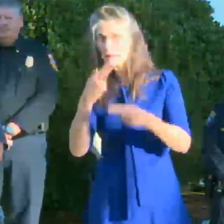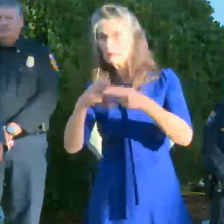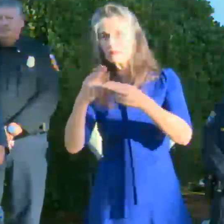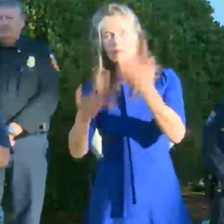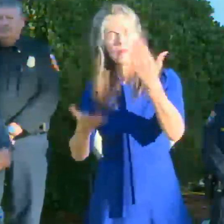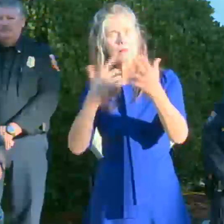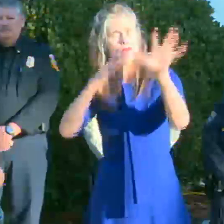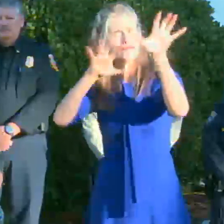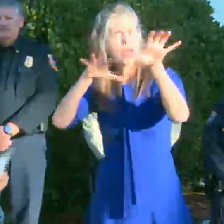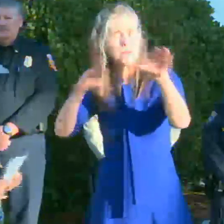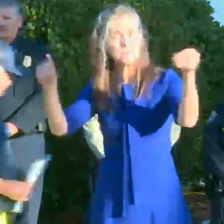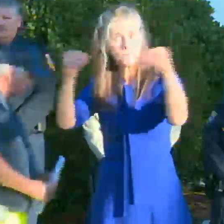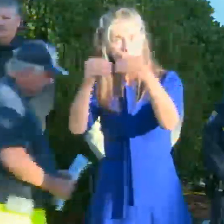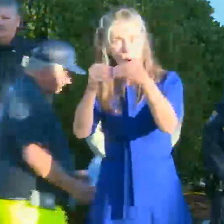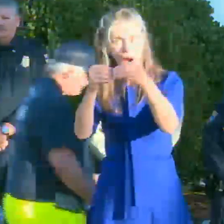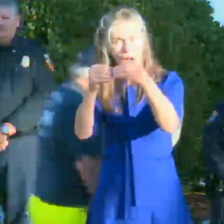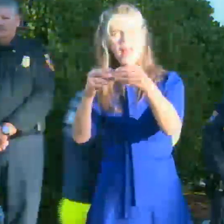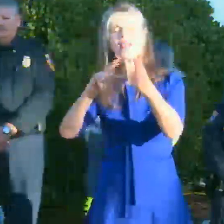done.